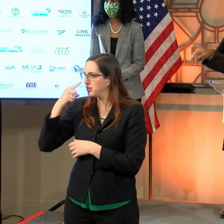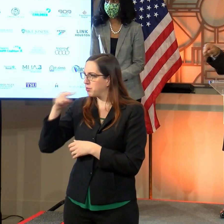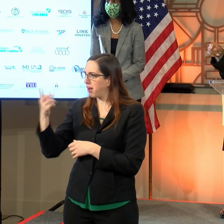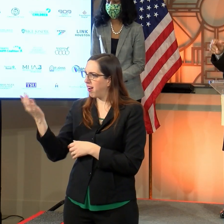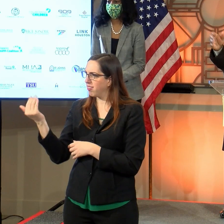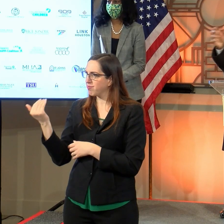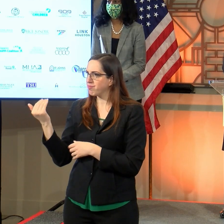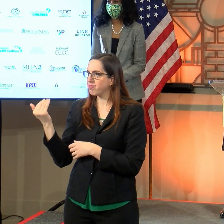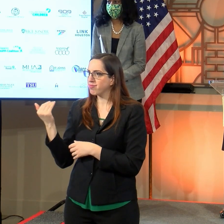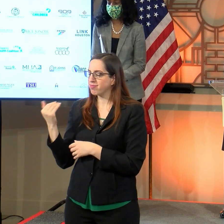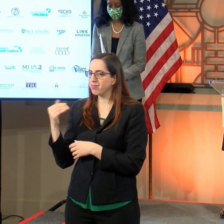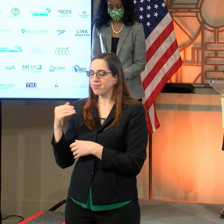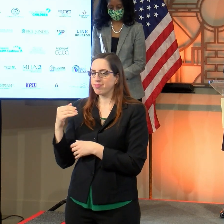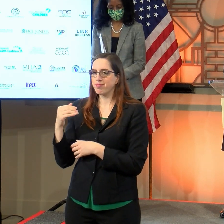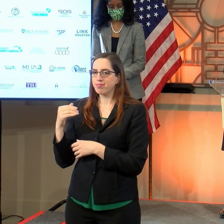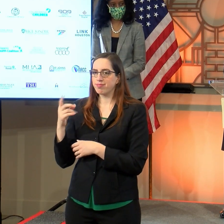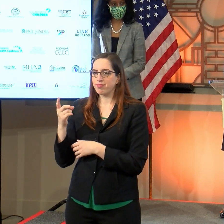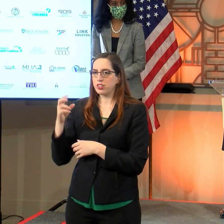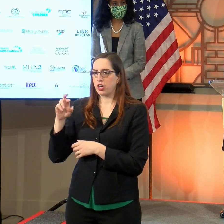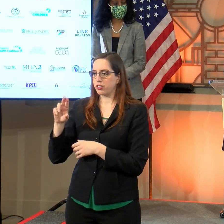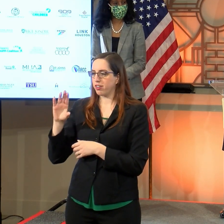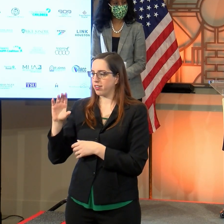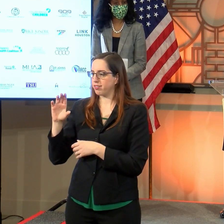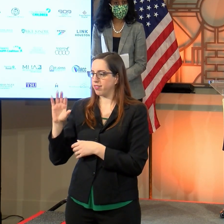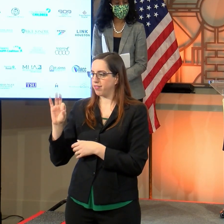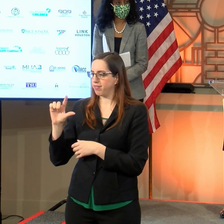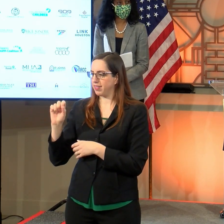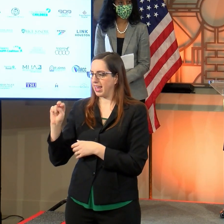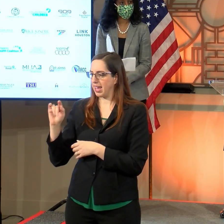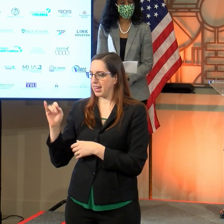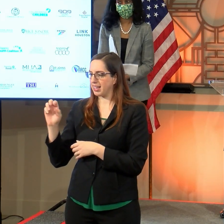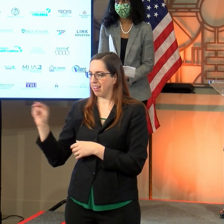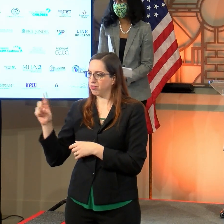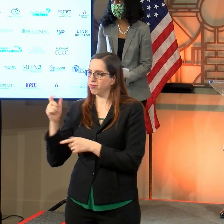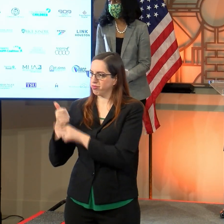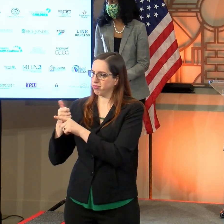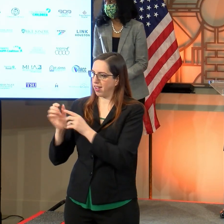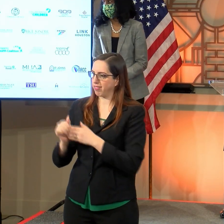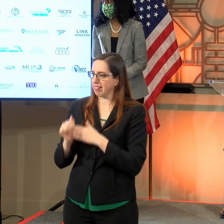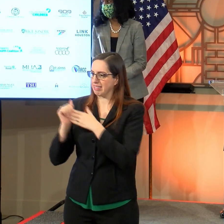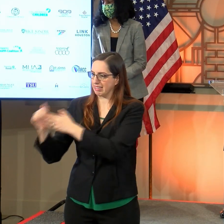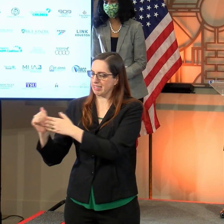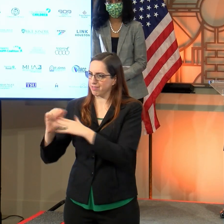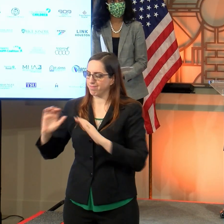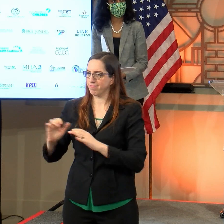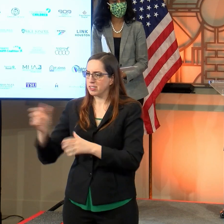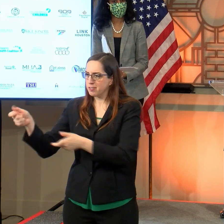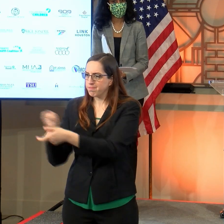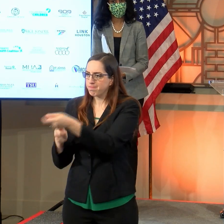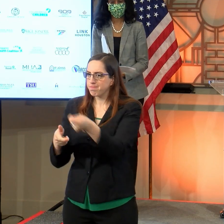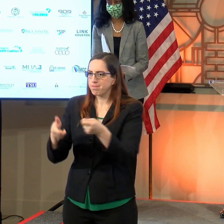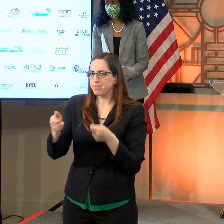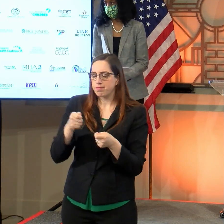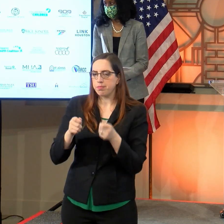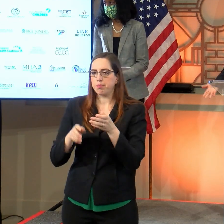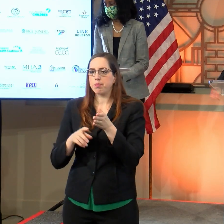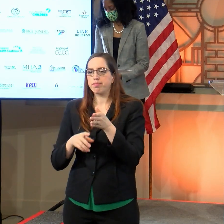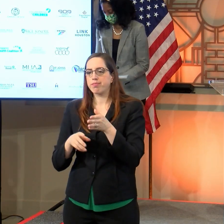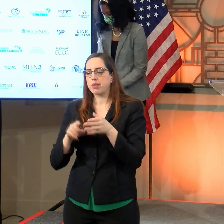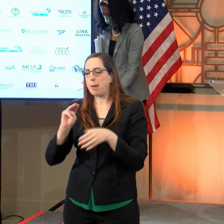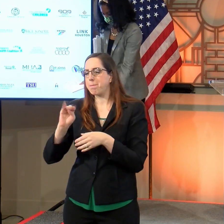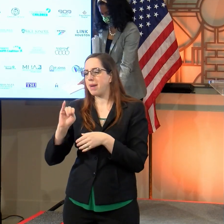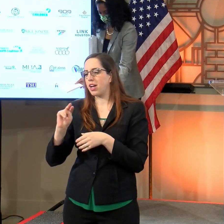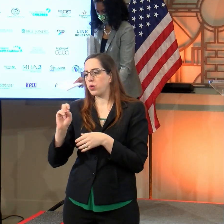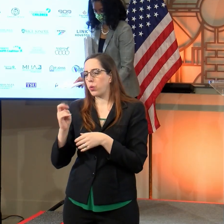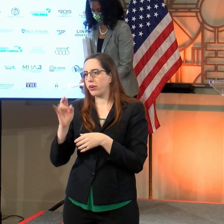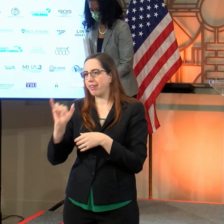this way, Dr. Kathy Flanagan is going to be leading the efforts of bringing in minority doctors because a